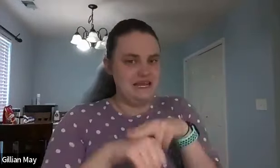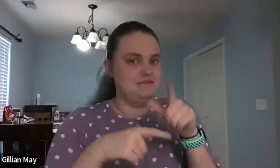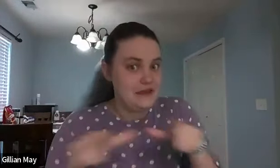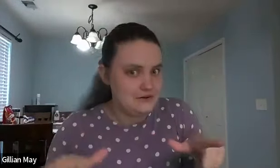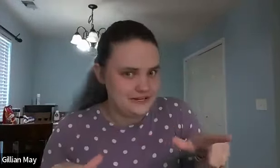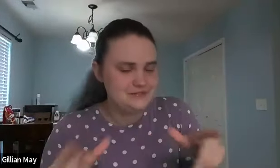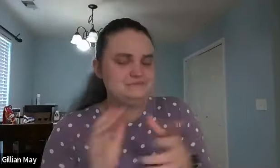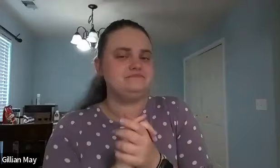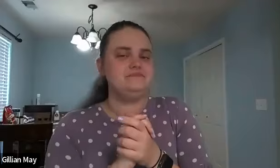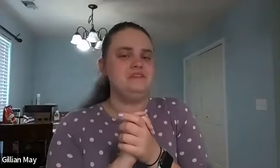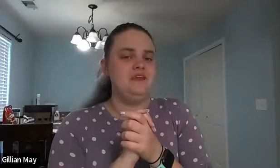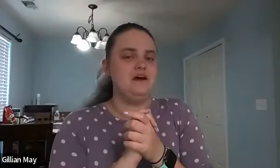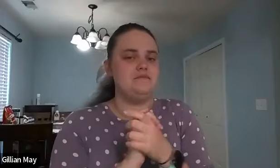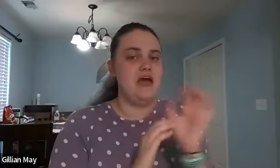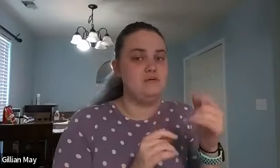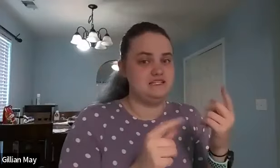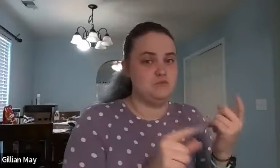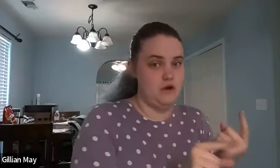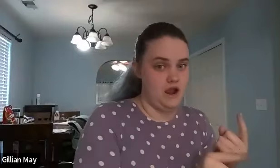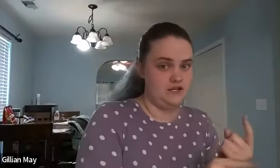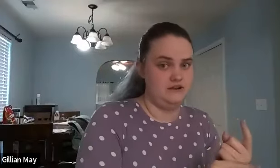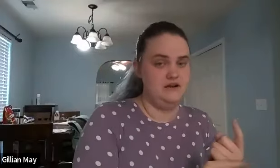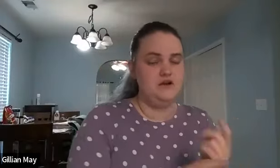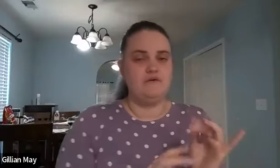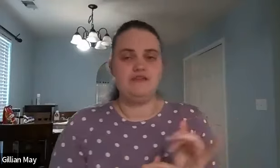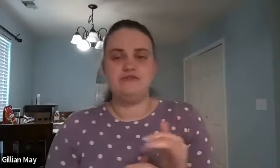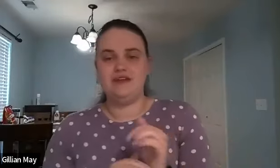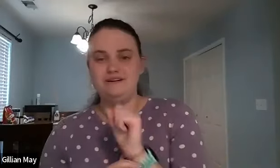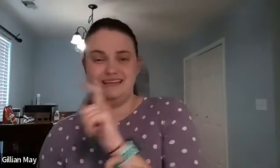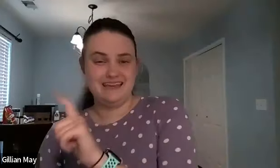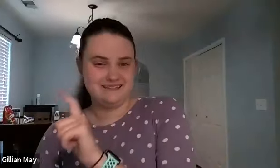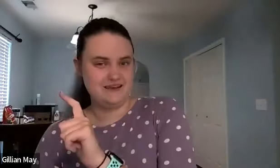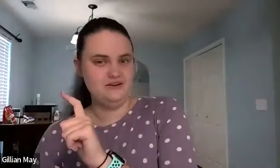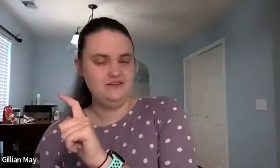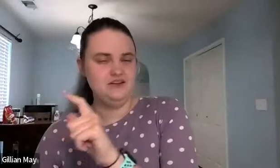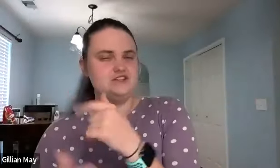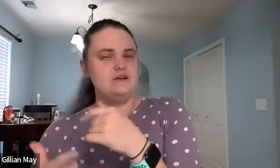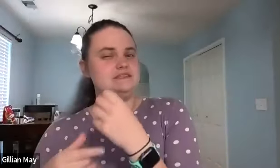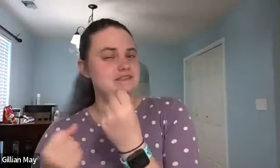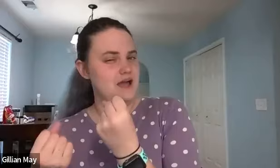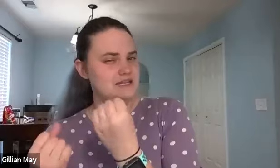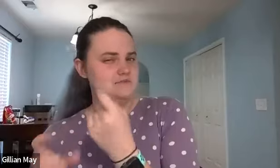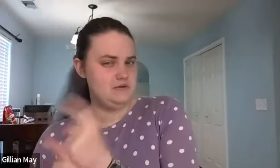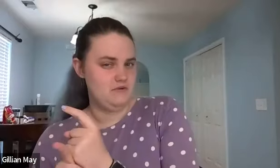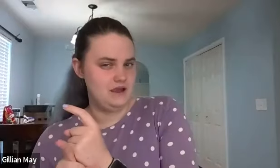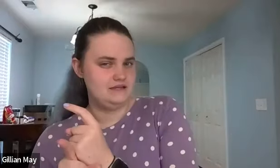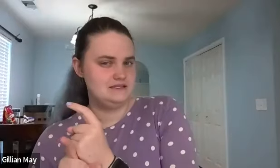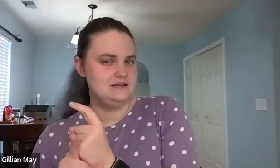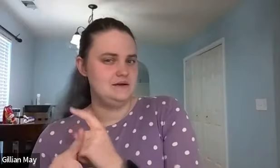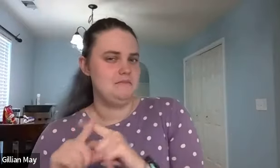native language, that one is more accurate rather than always like ASL. So like the signs may be right,